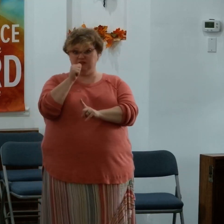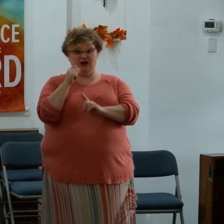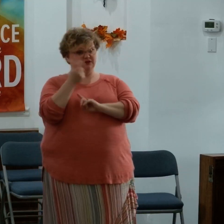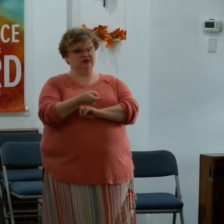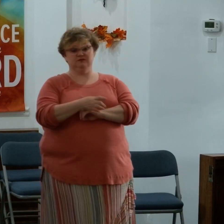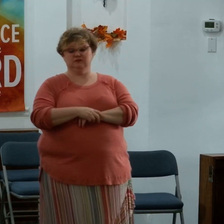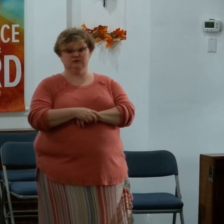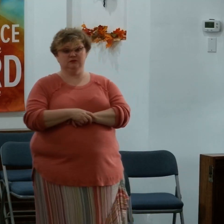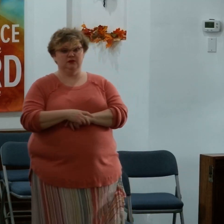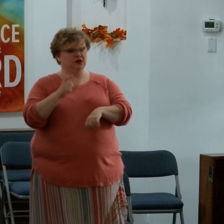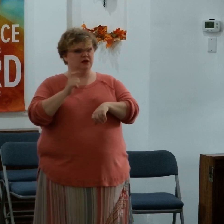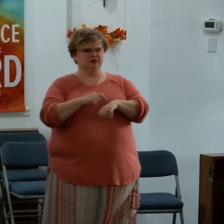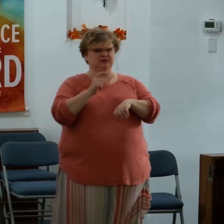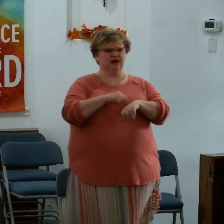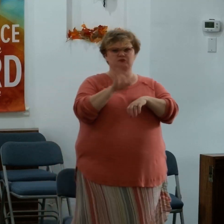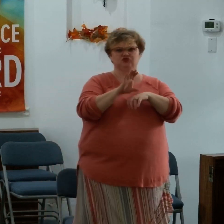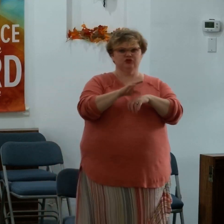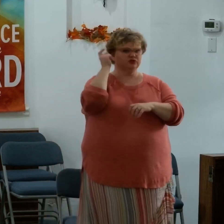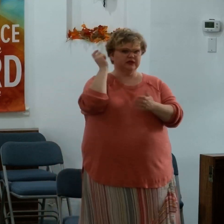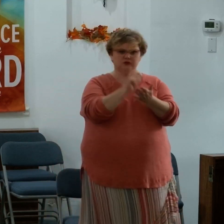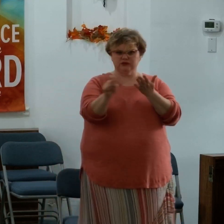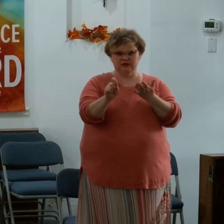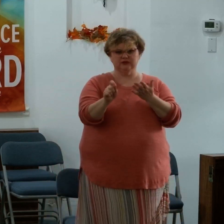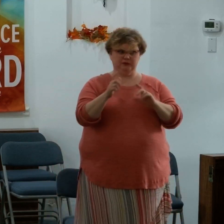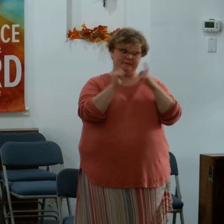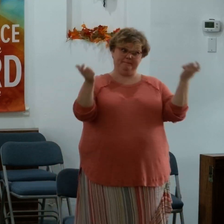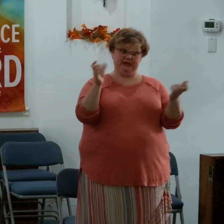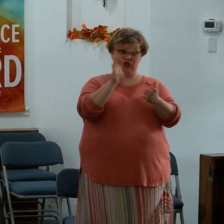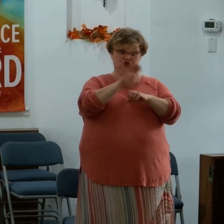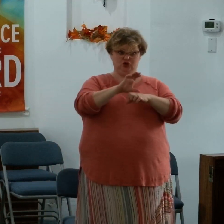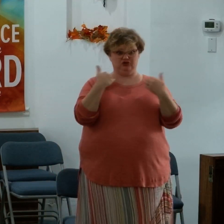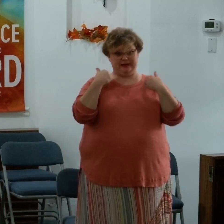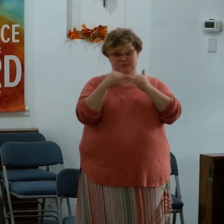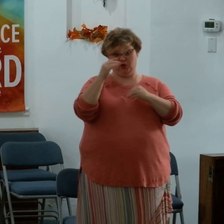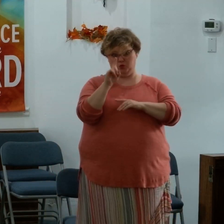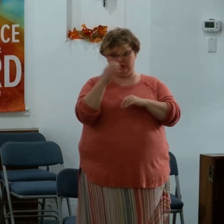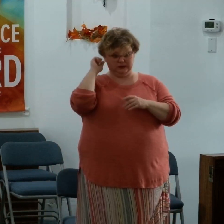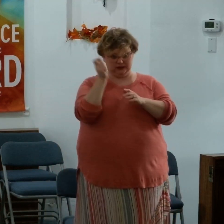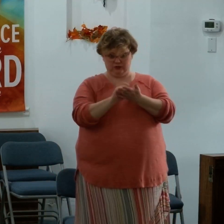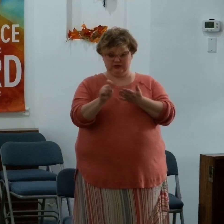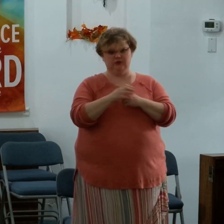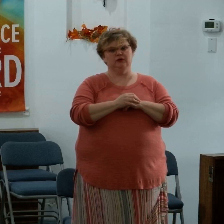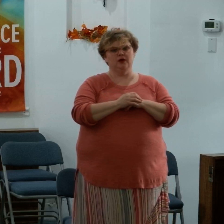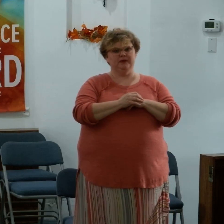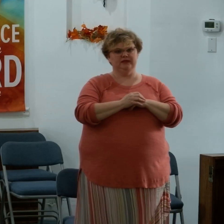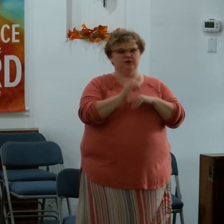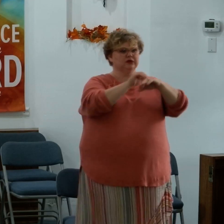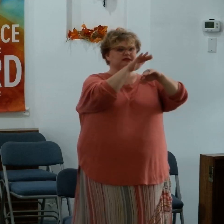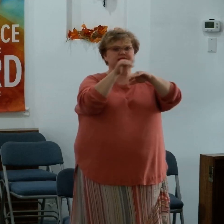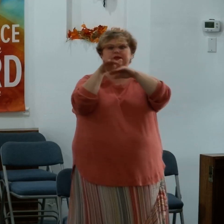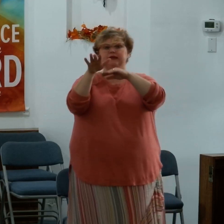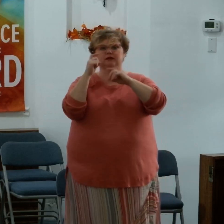time for the church secretaries, it was a big church, to start sending out all the giving record for the